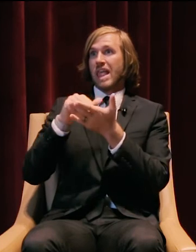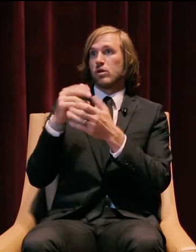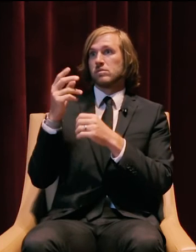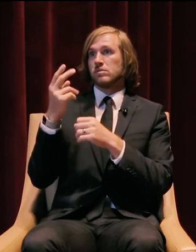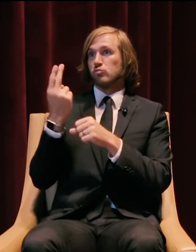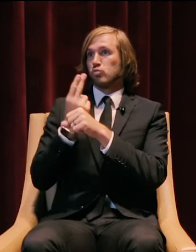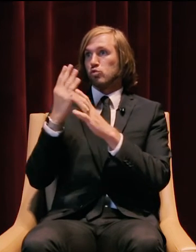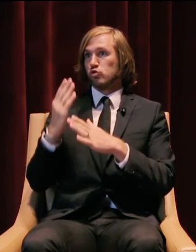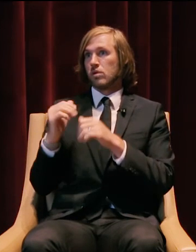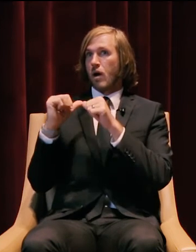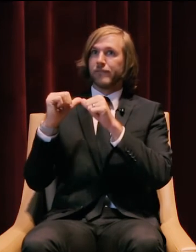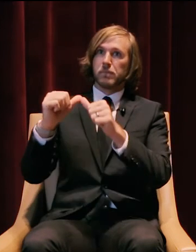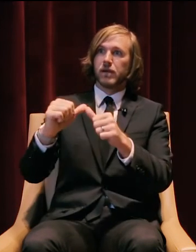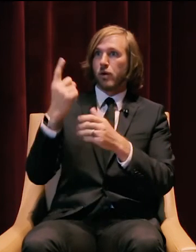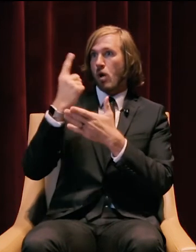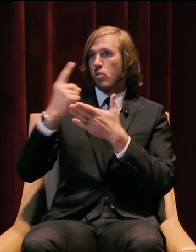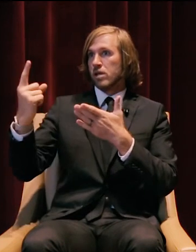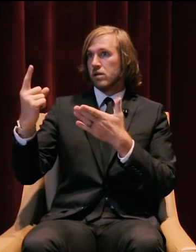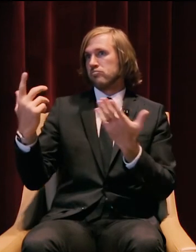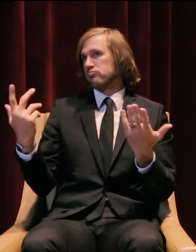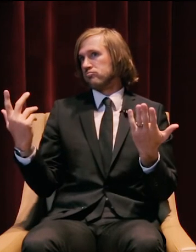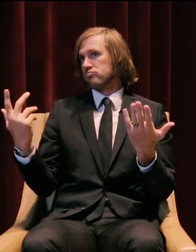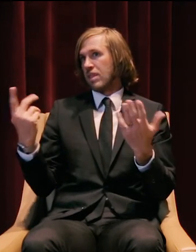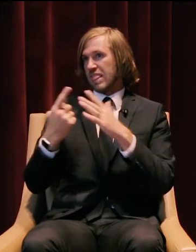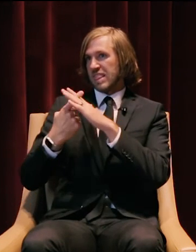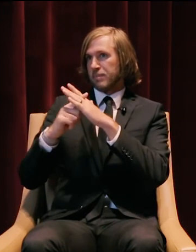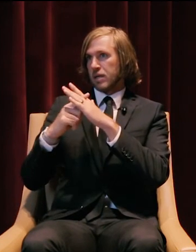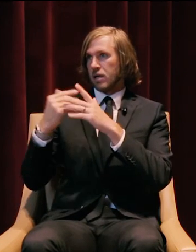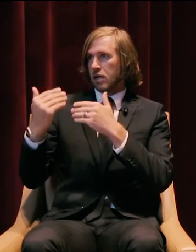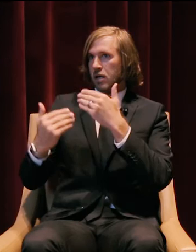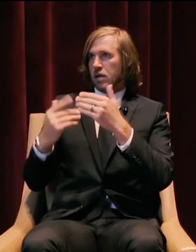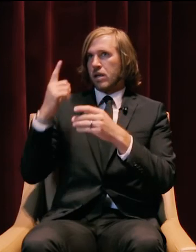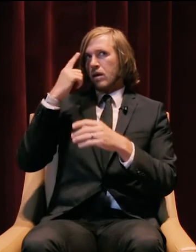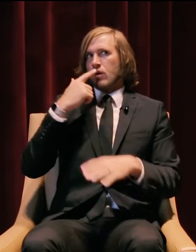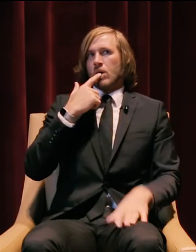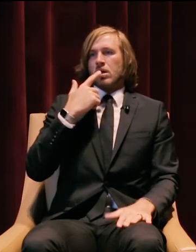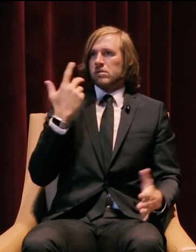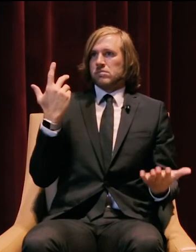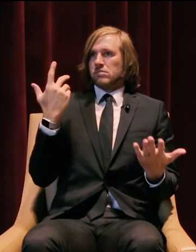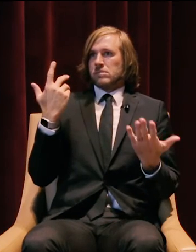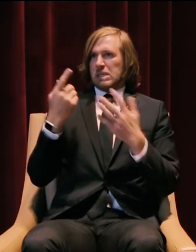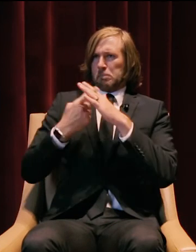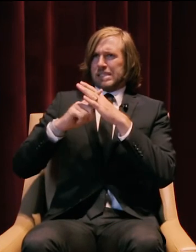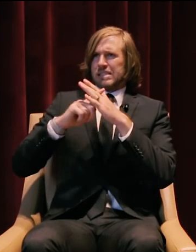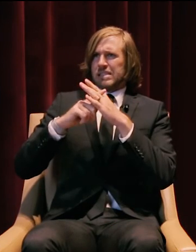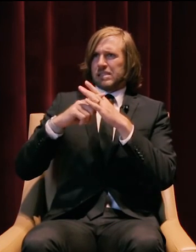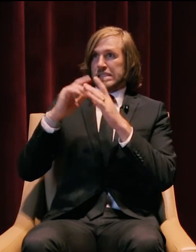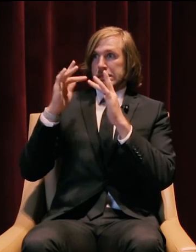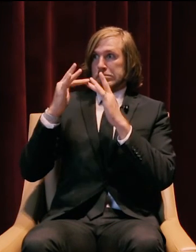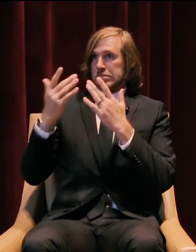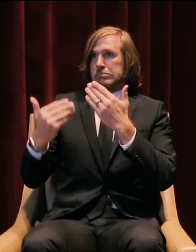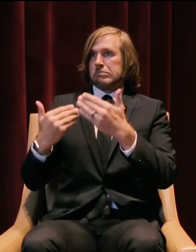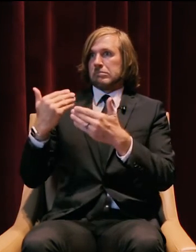users over the period of a week at the beginning. And they're thinking, this is at the beginning of the